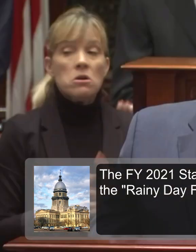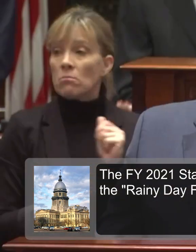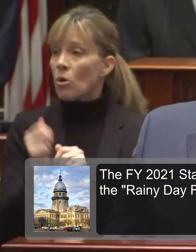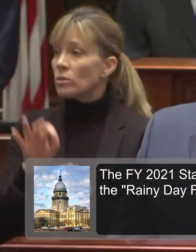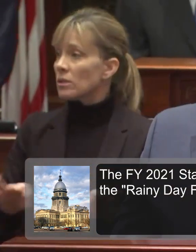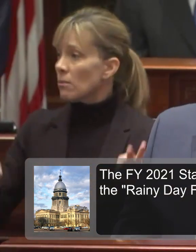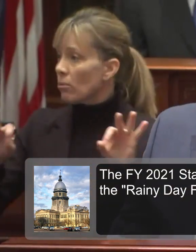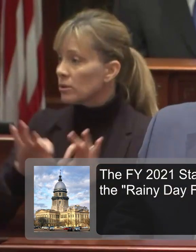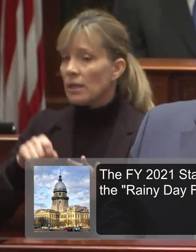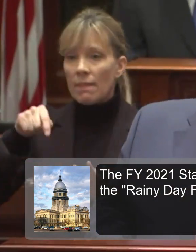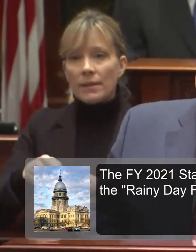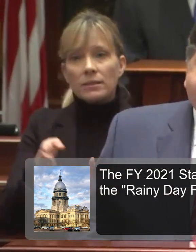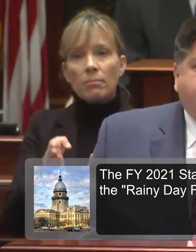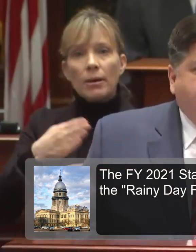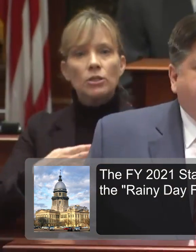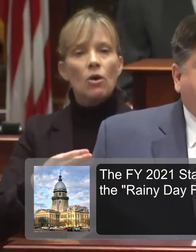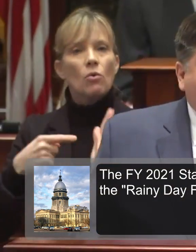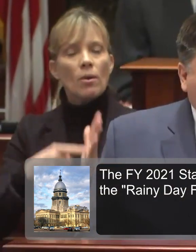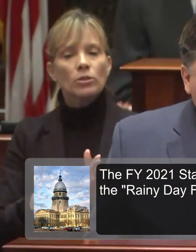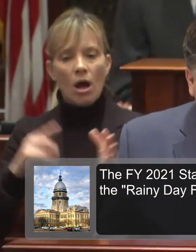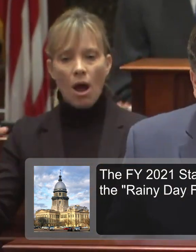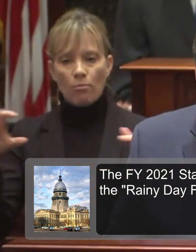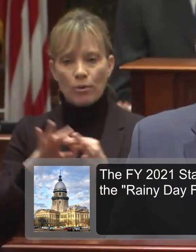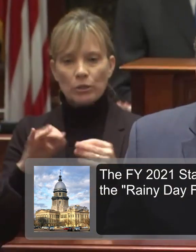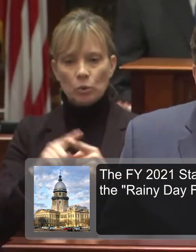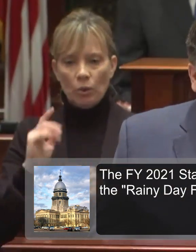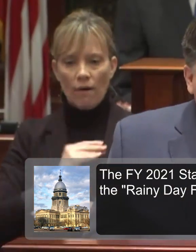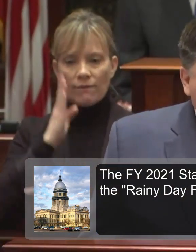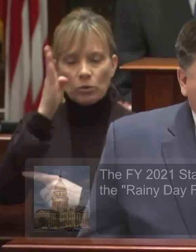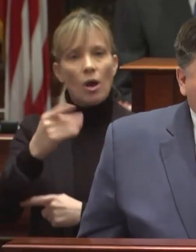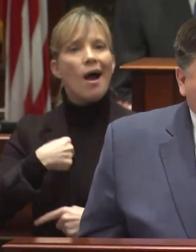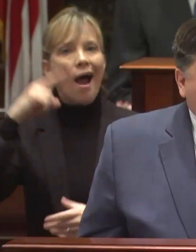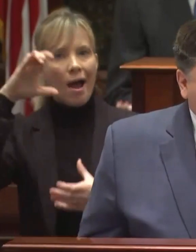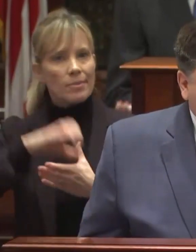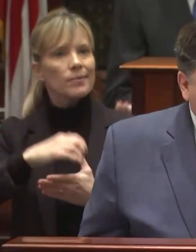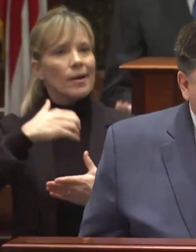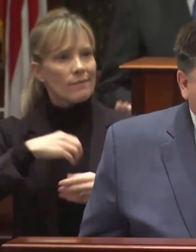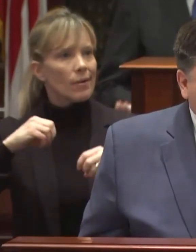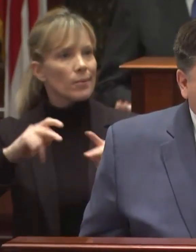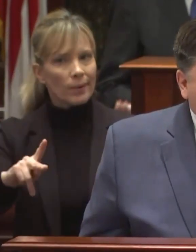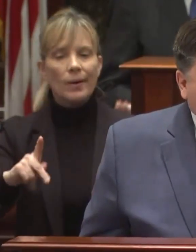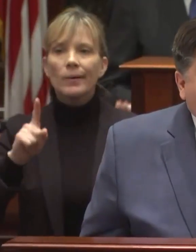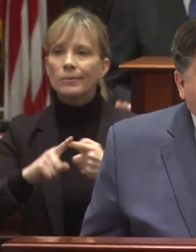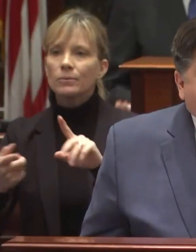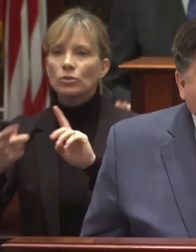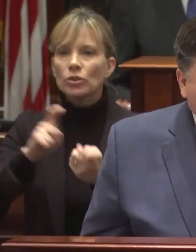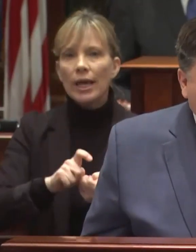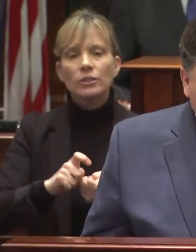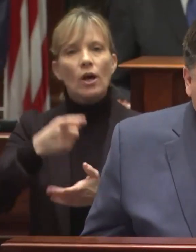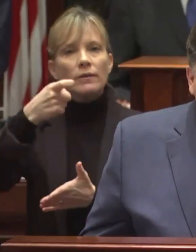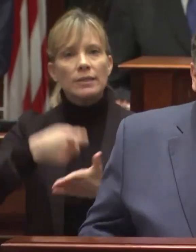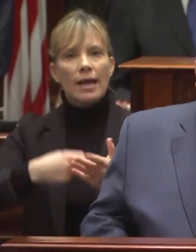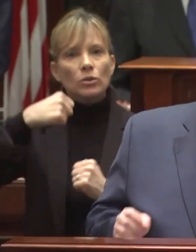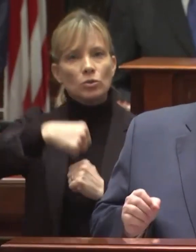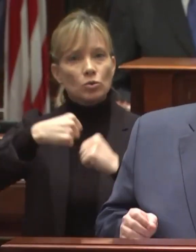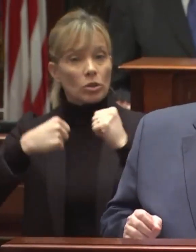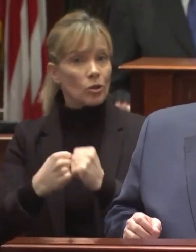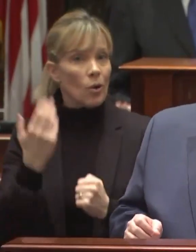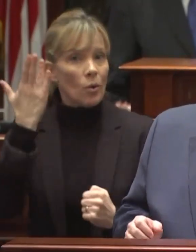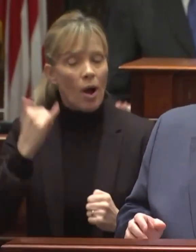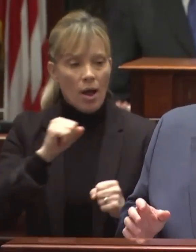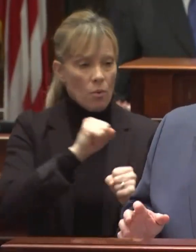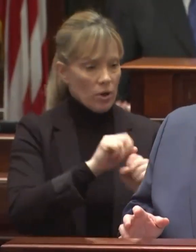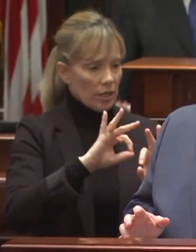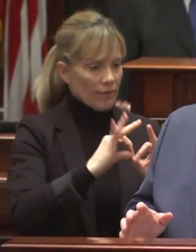Most importantly, this budget represents a bridge to the future, where I believe we have an opportunity to change our tax structure so